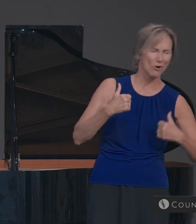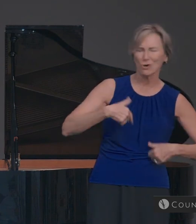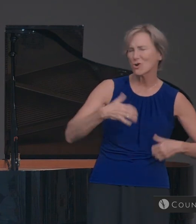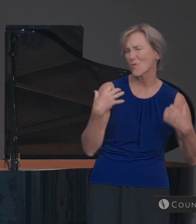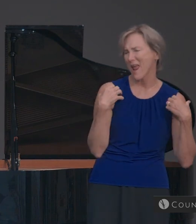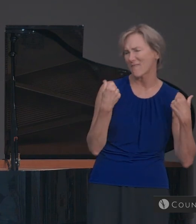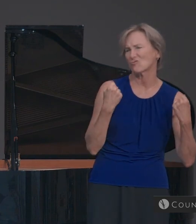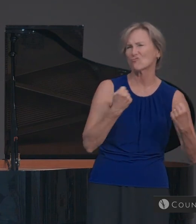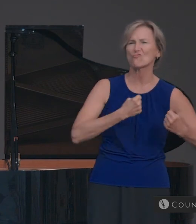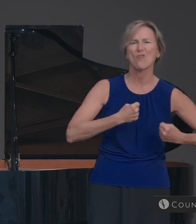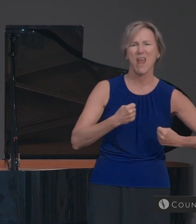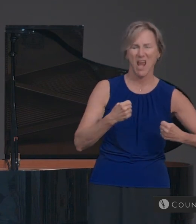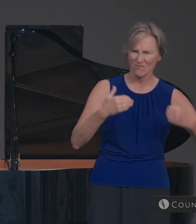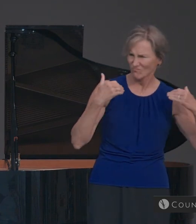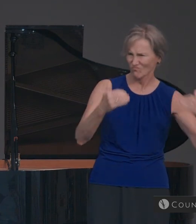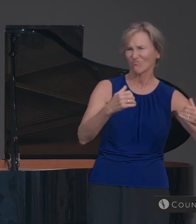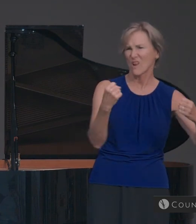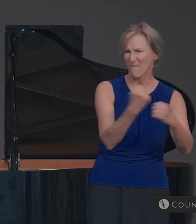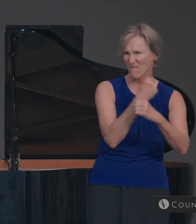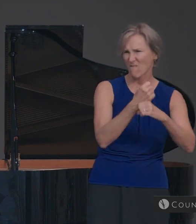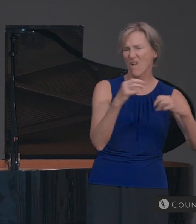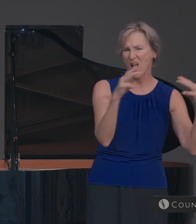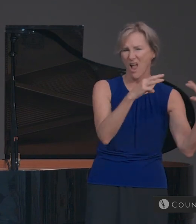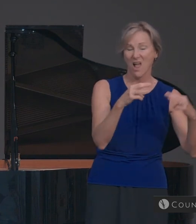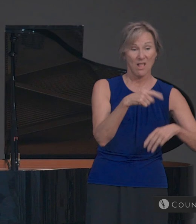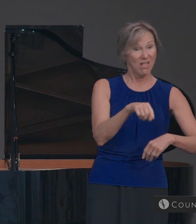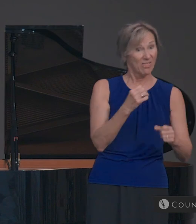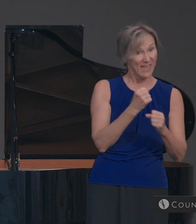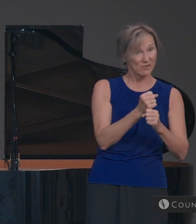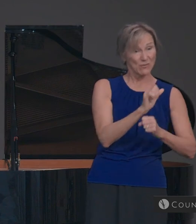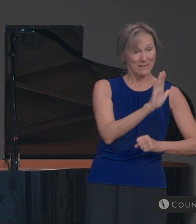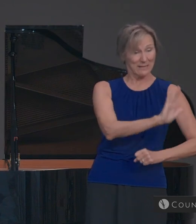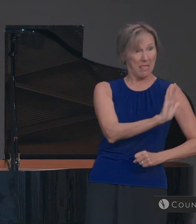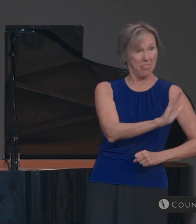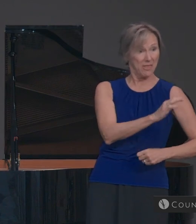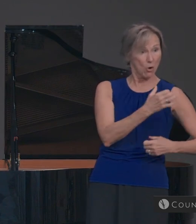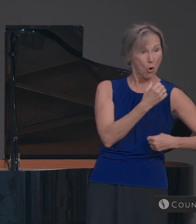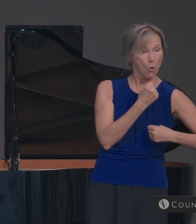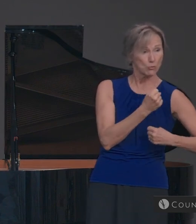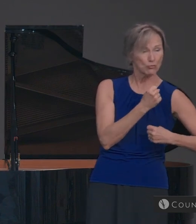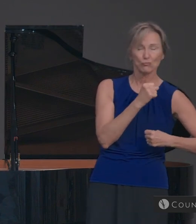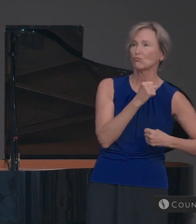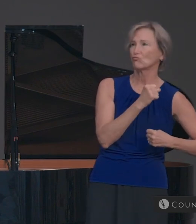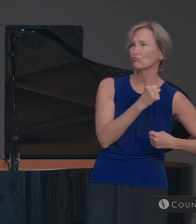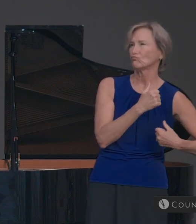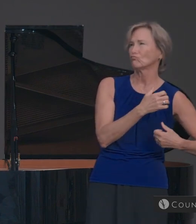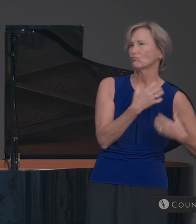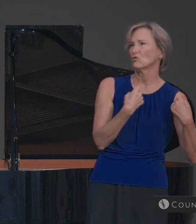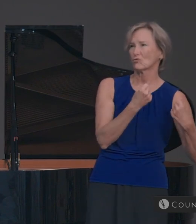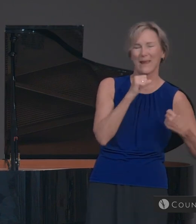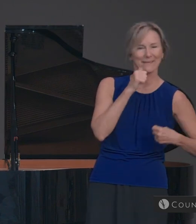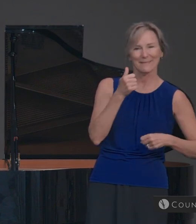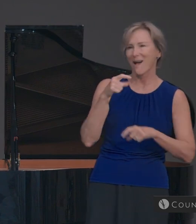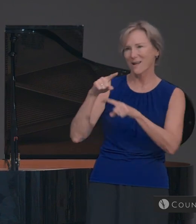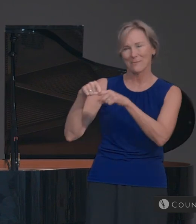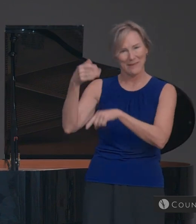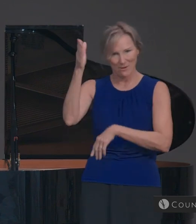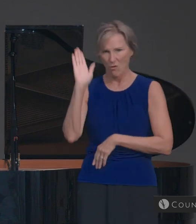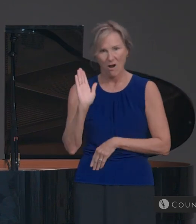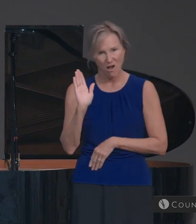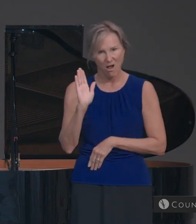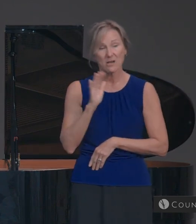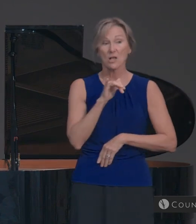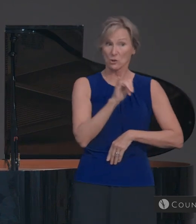can do this. And so they relied on their own strength rather than relying on God. And that's exactly what was going on in Lachish.